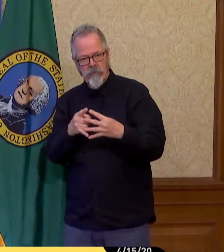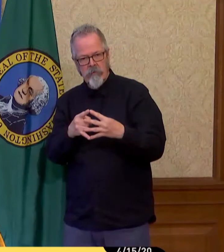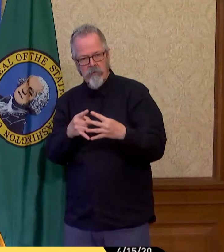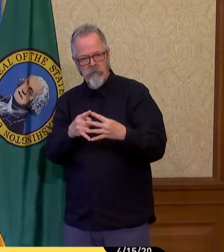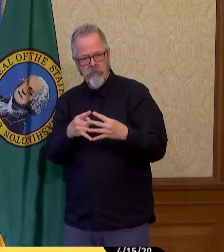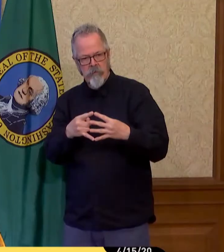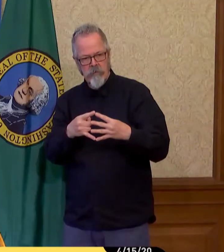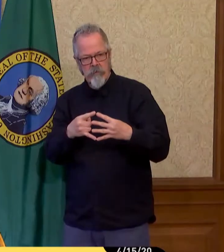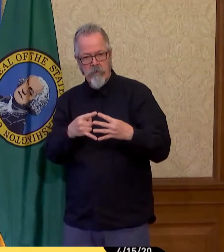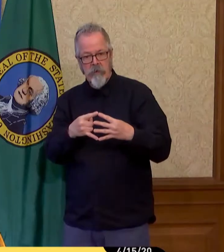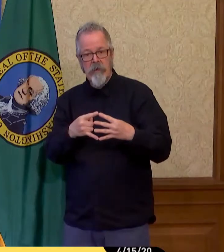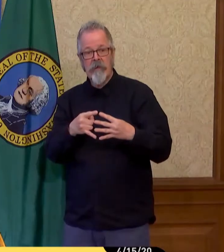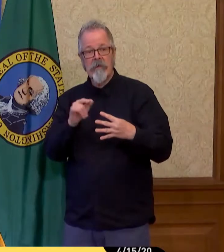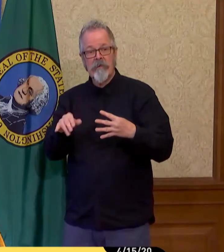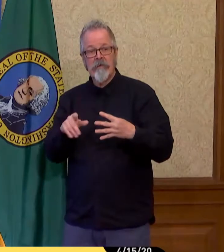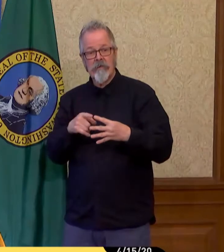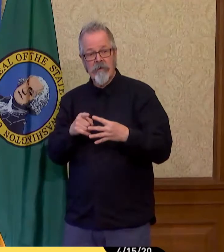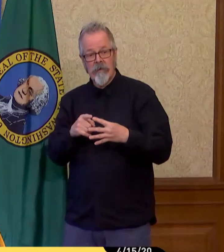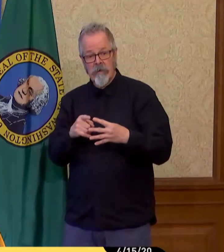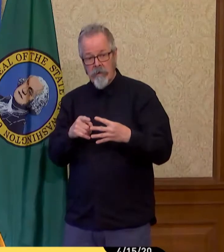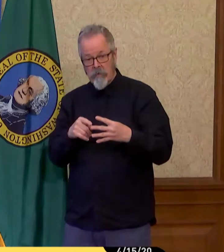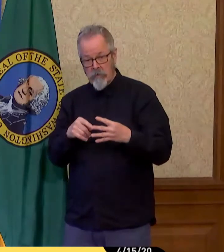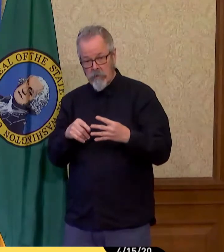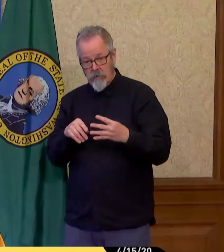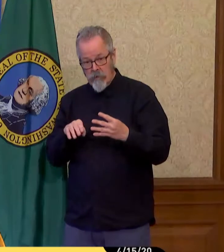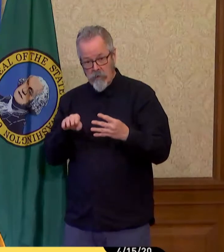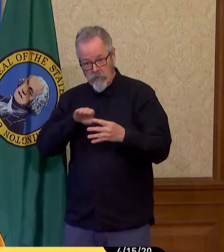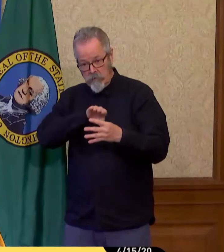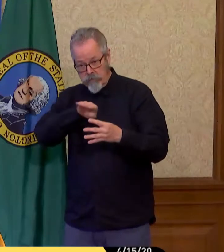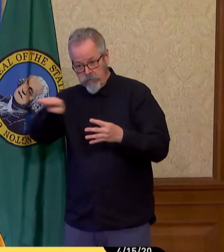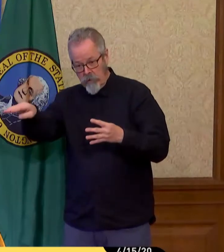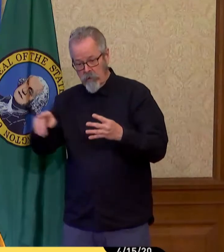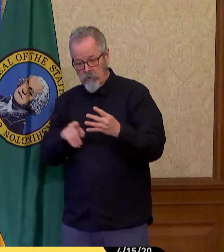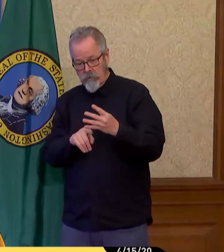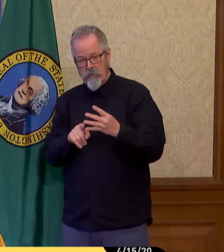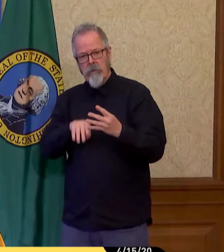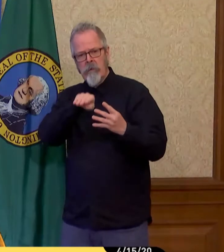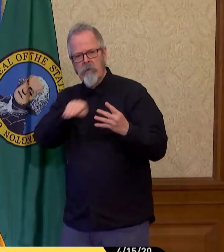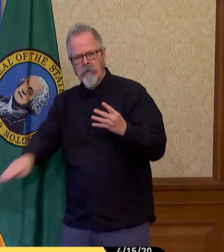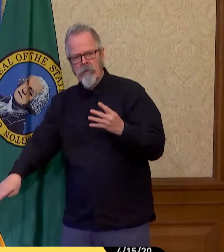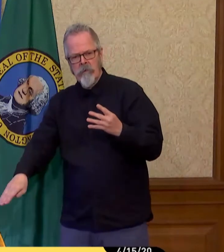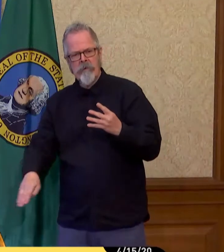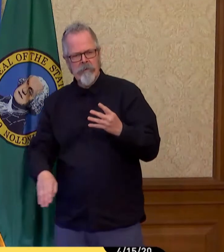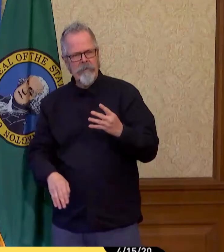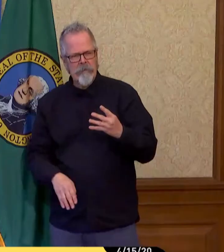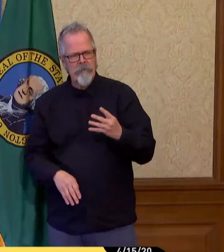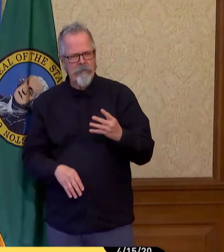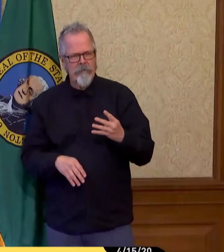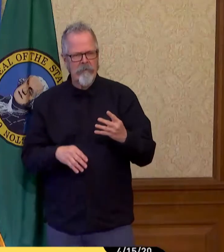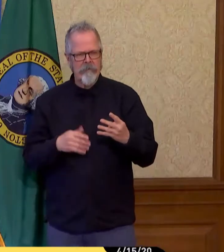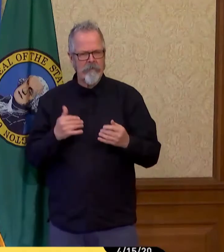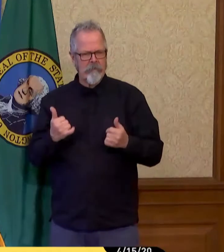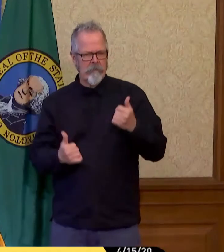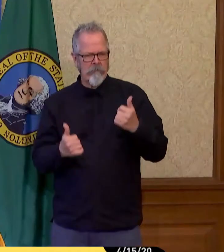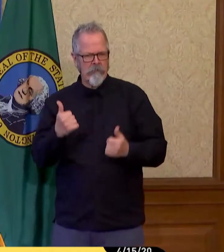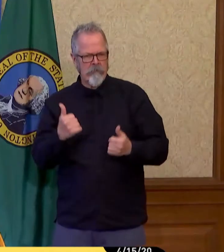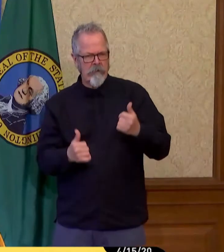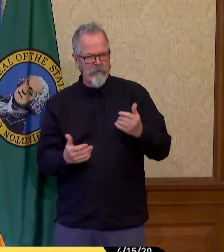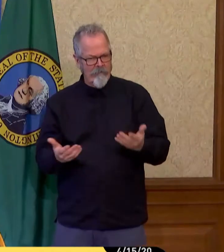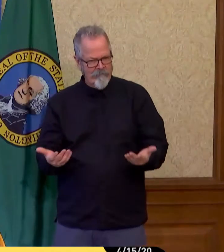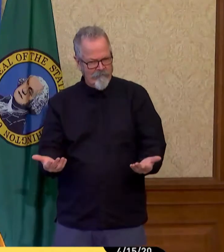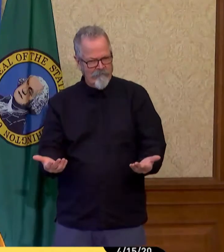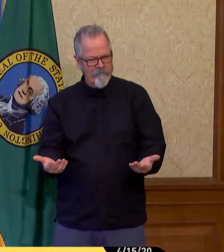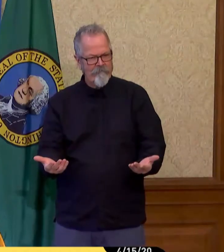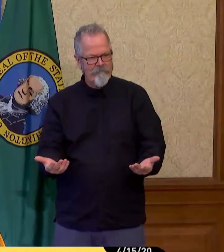of temperature, how much our social distancing continues or doesn't, all of those things could have an impact on these